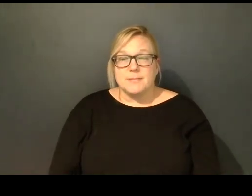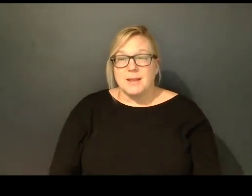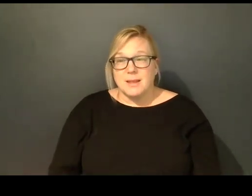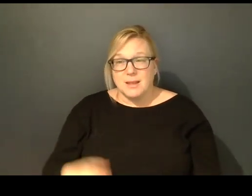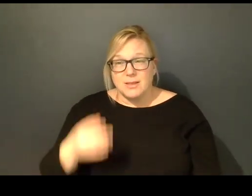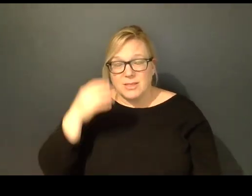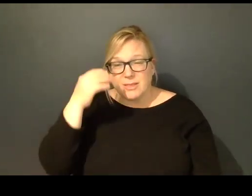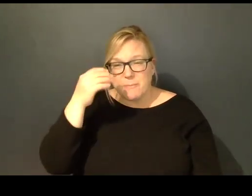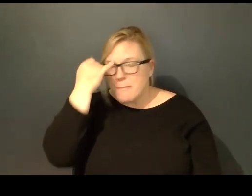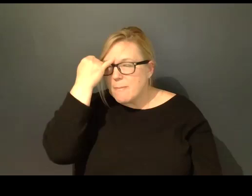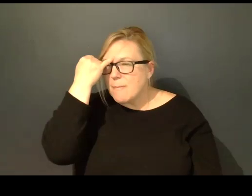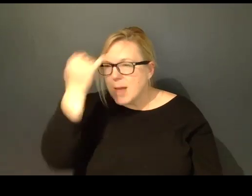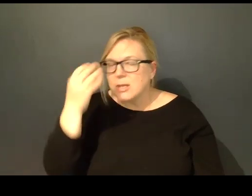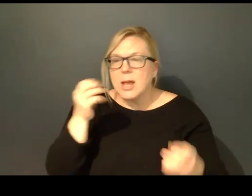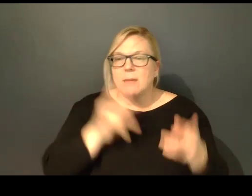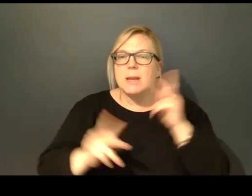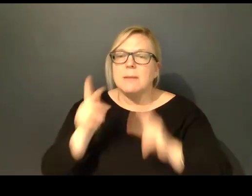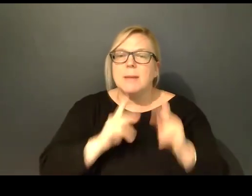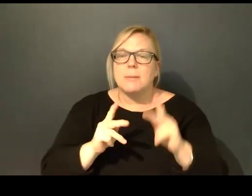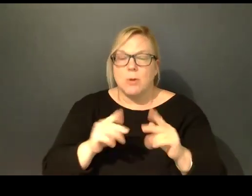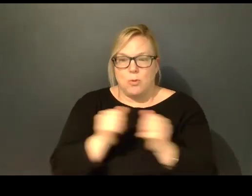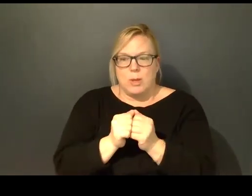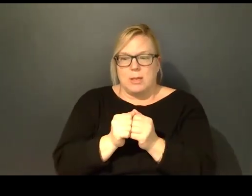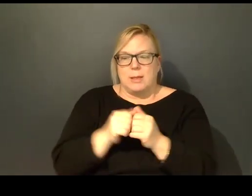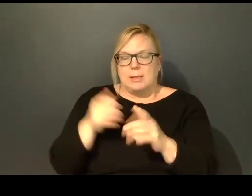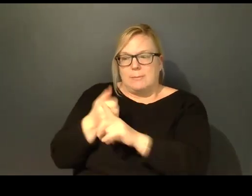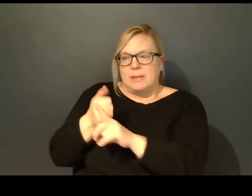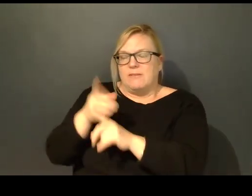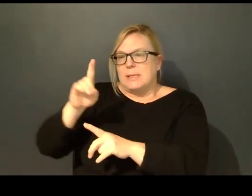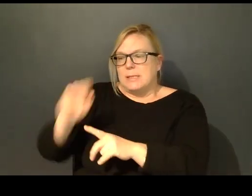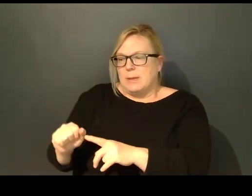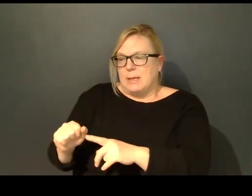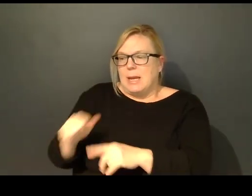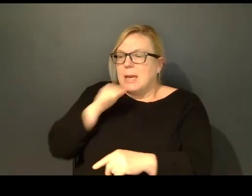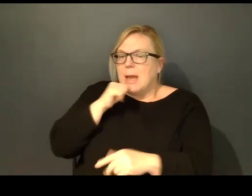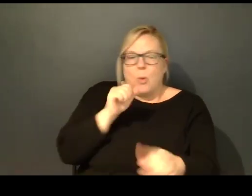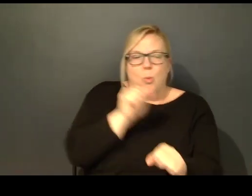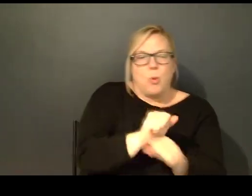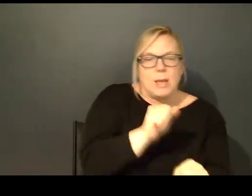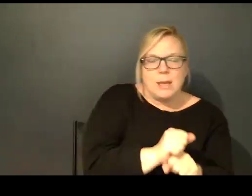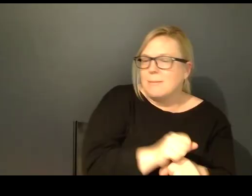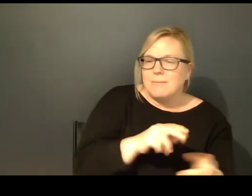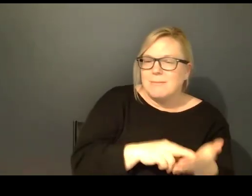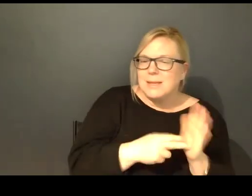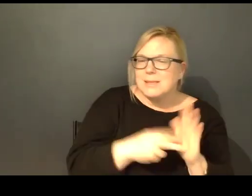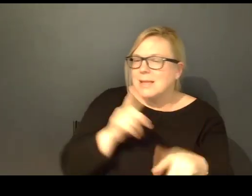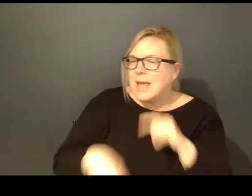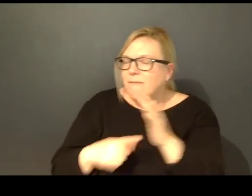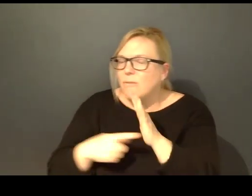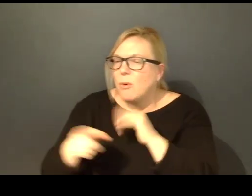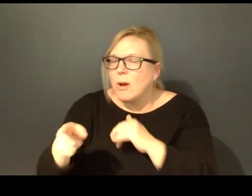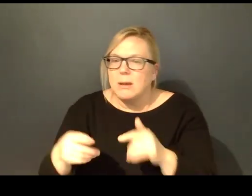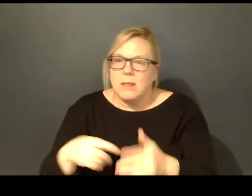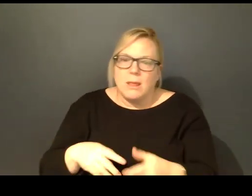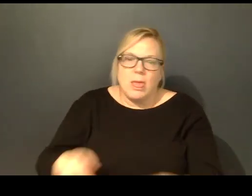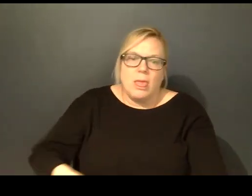unemployed people with disabilities, you tell me who can afford, as Franco had mentioned earlier. Yeah. Well, it leads me into something that you